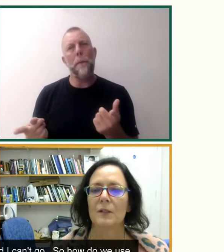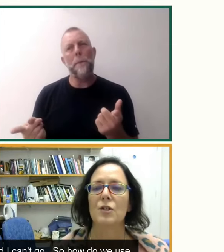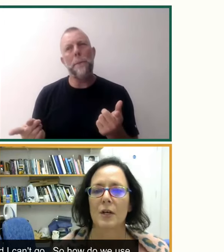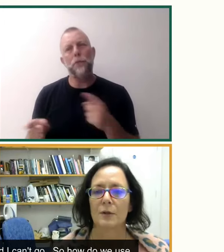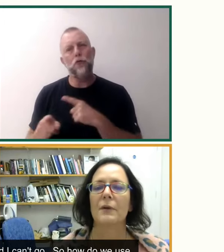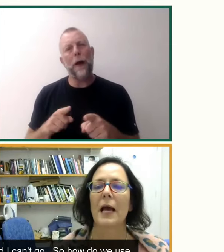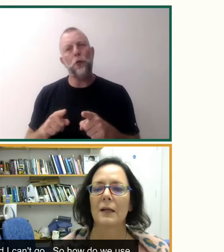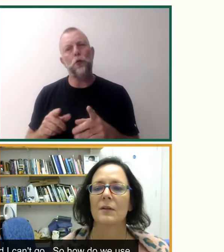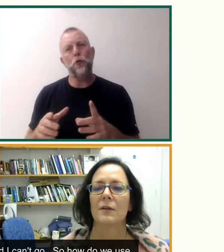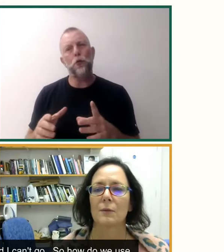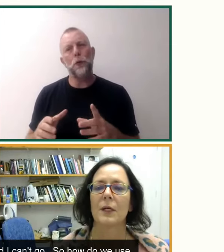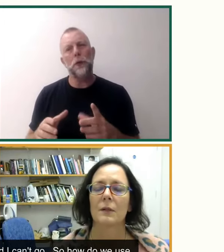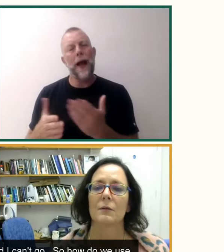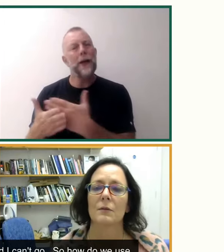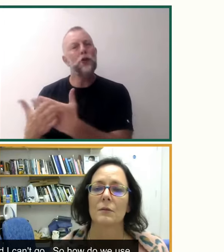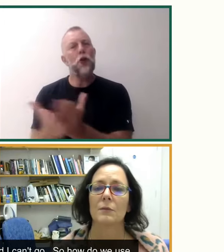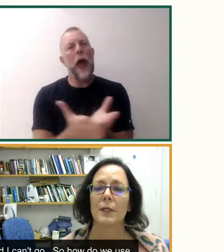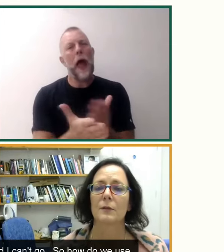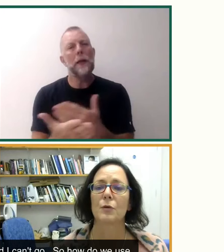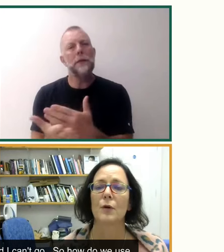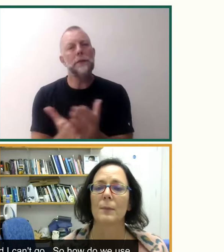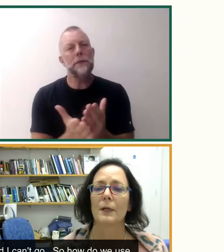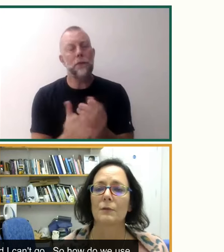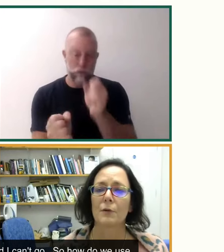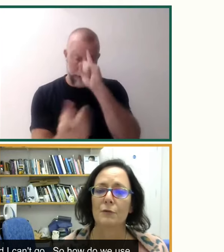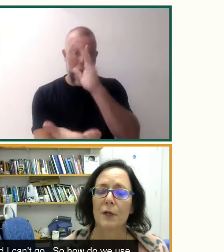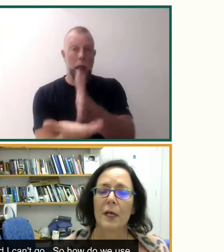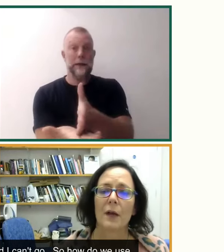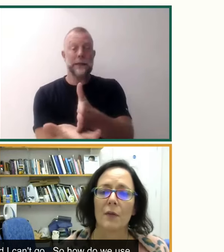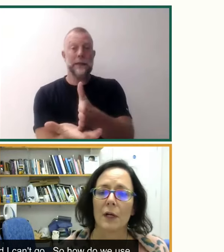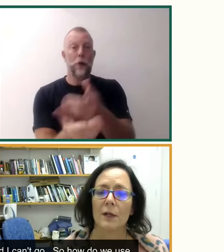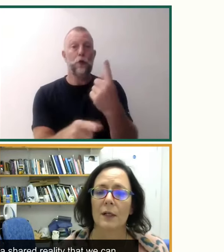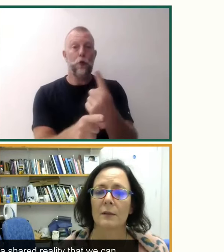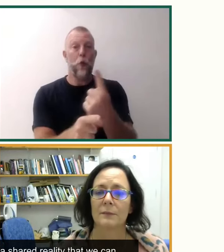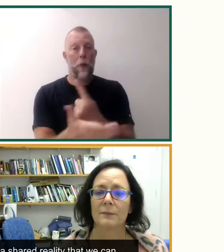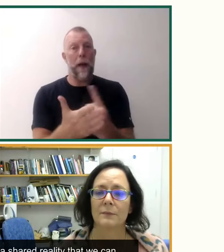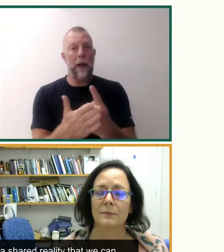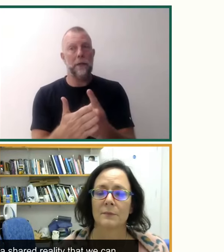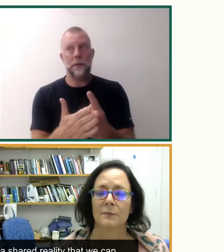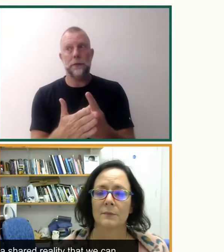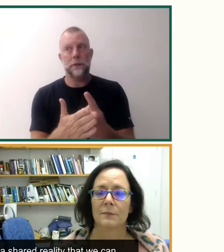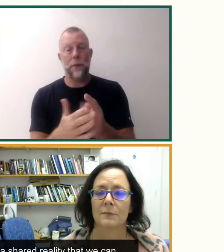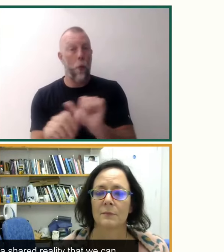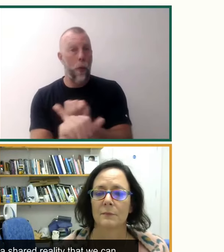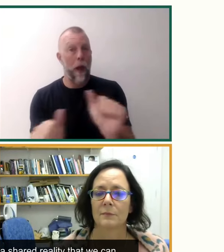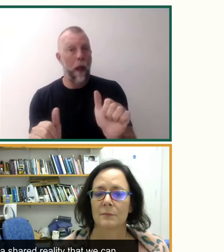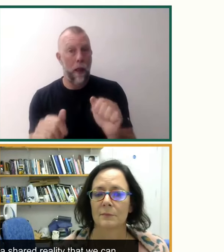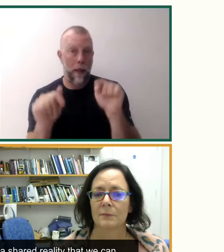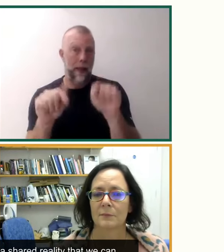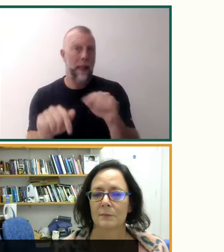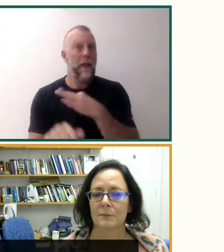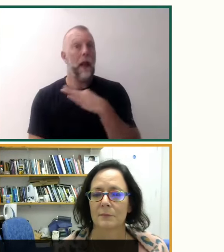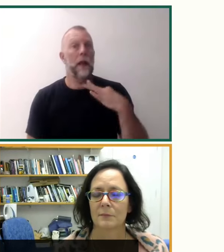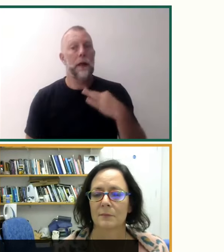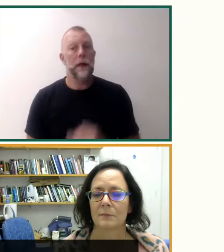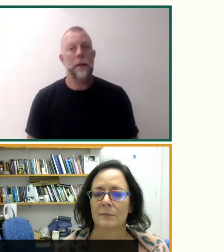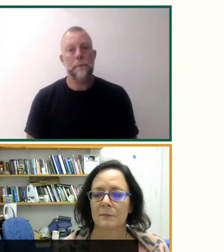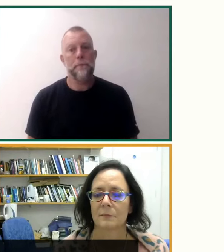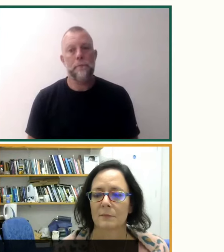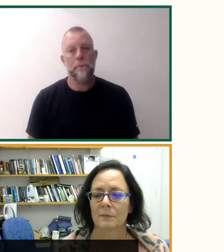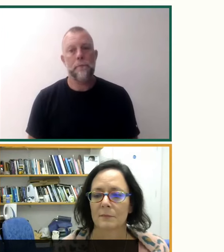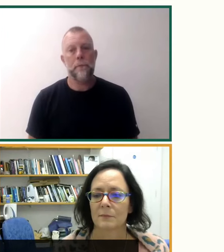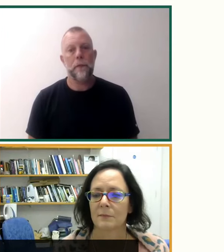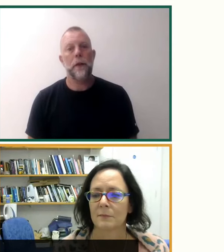to find a shared reality that we can talk about fruitfully in the clinic? Yeah, thanks so much for